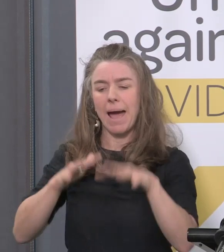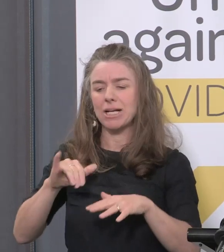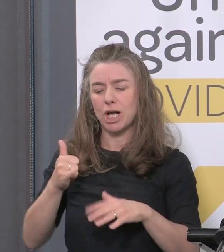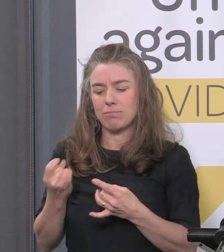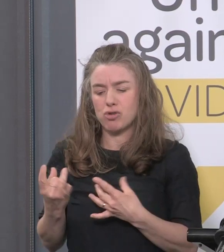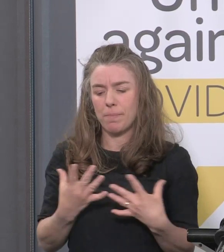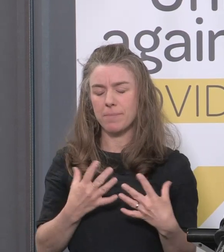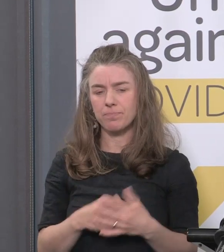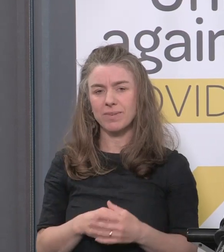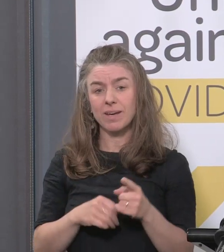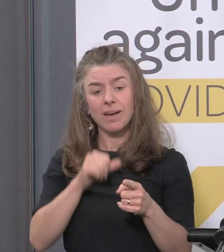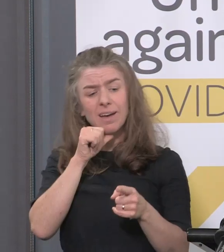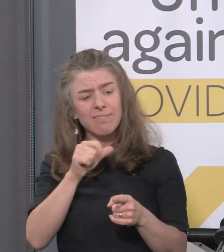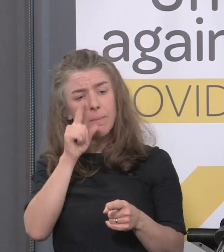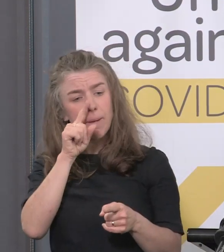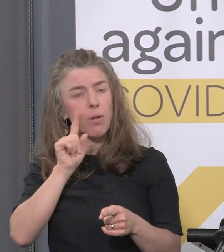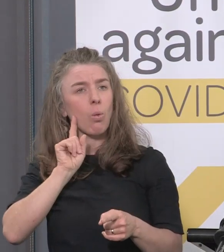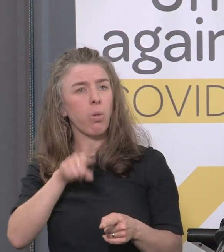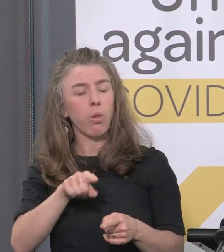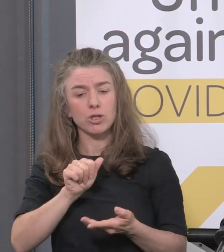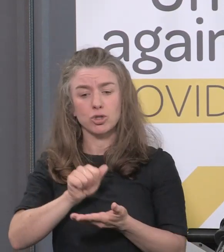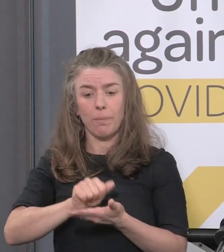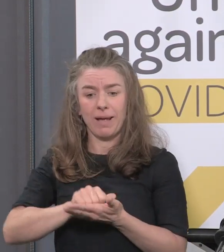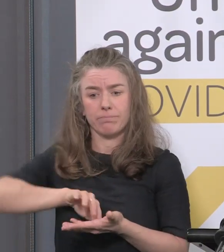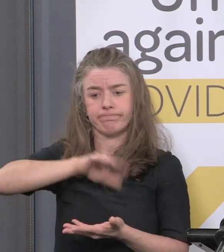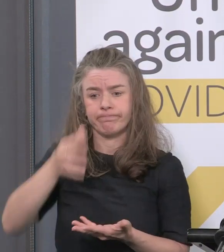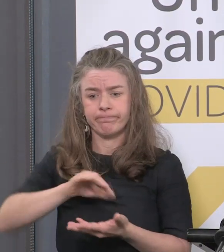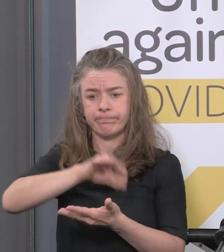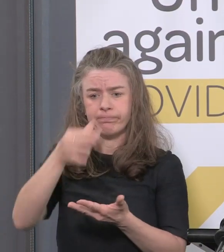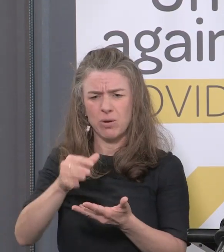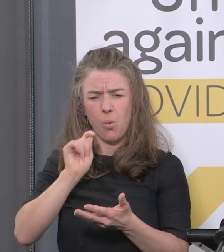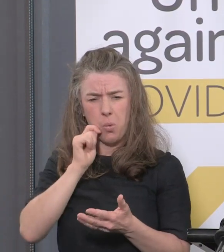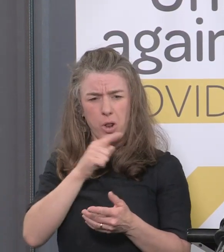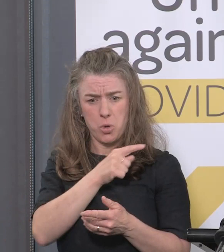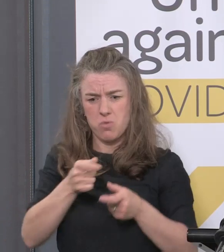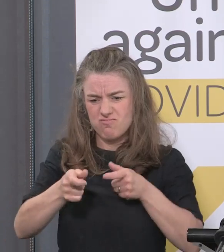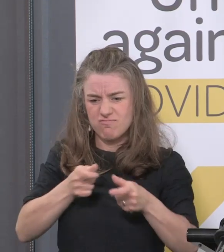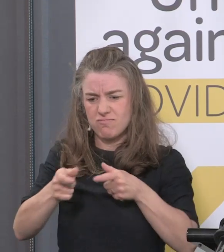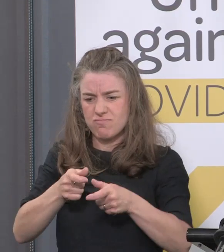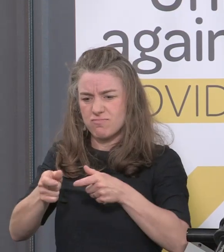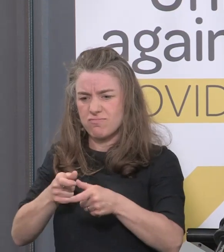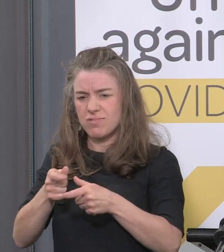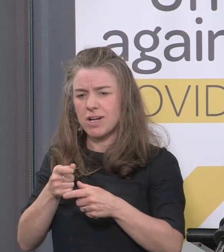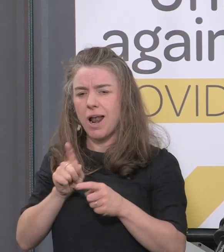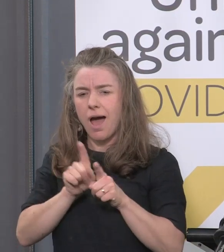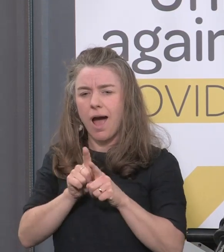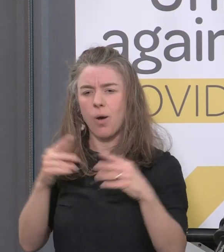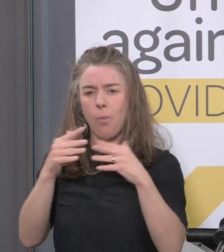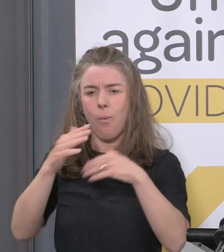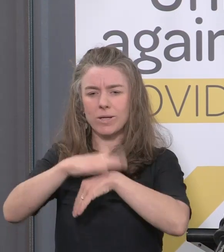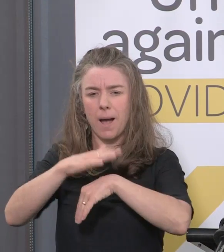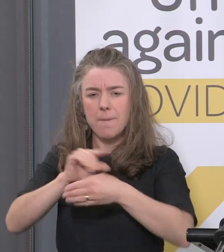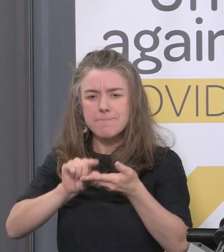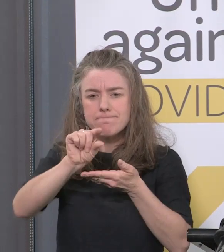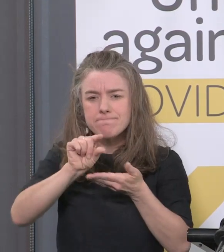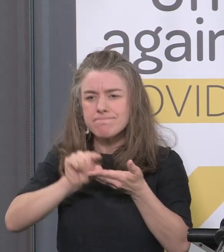don't follow this shop normally guideline, are we going to face some kind of wartime rationing where one family will be allocated this amount of rice for